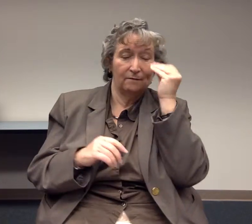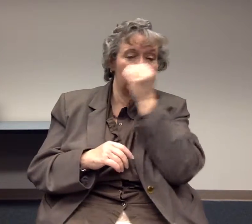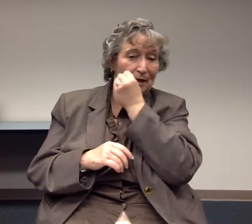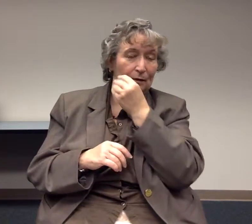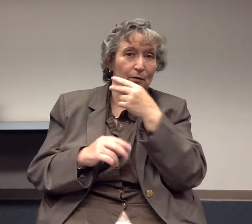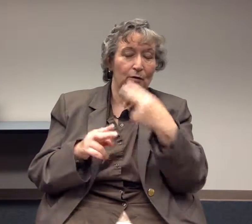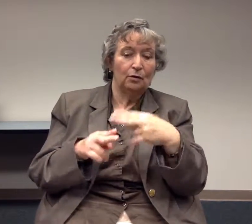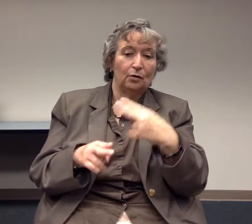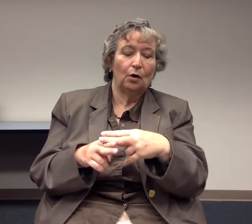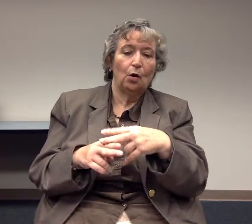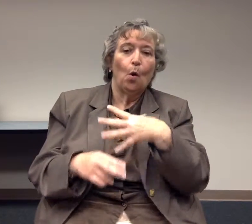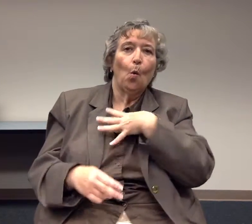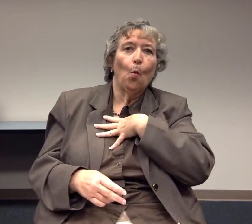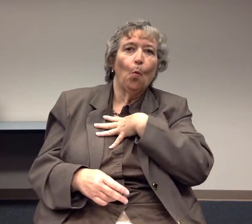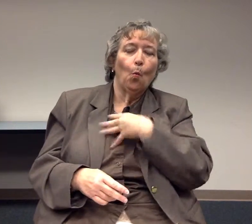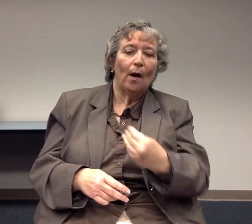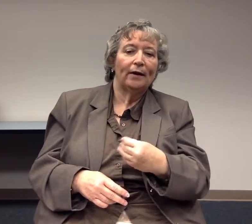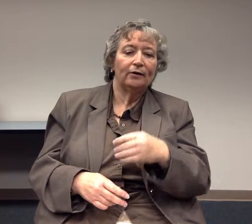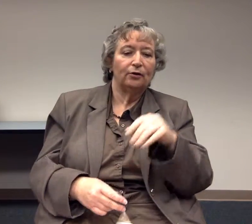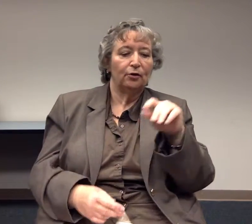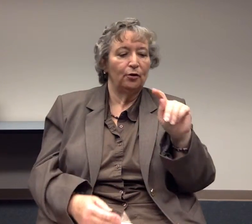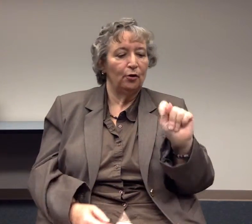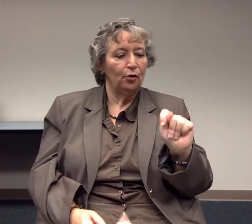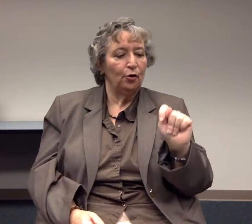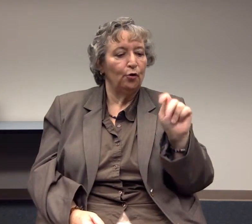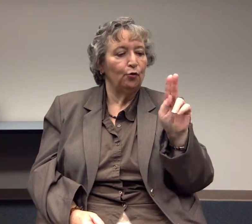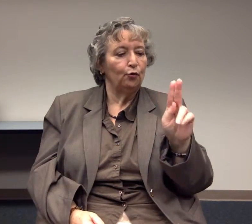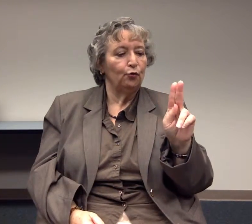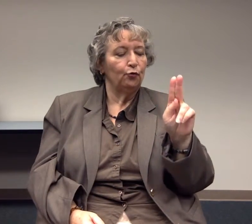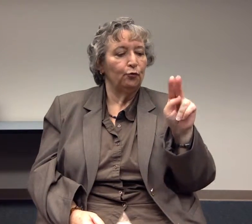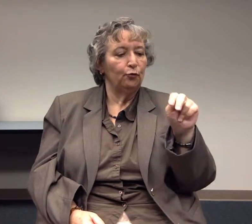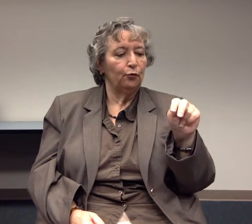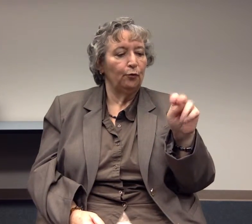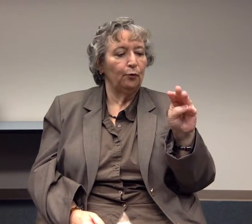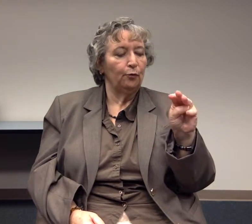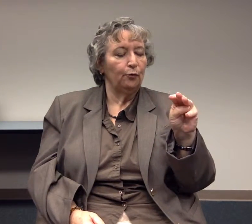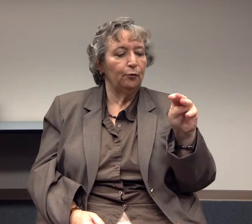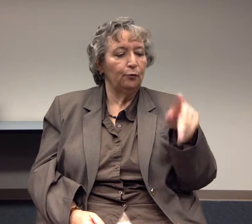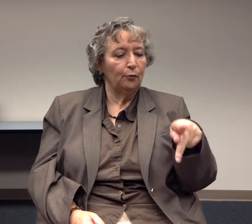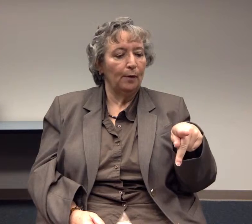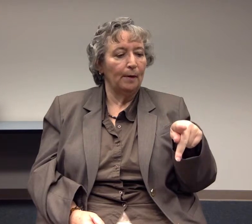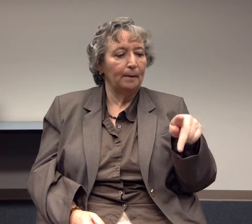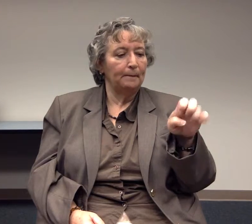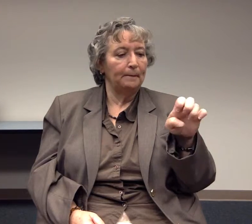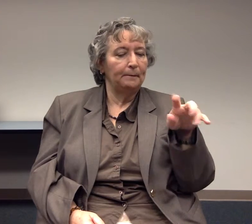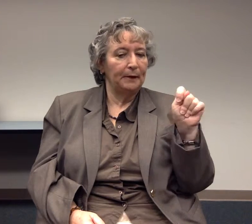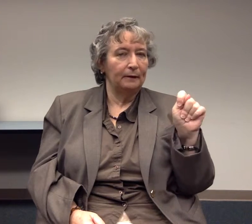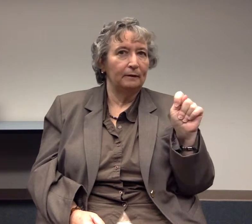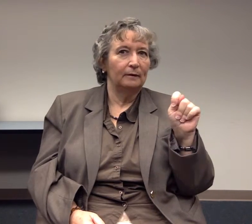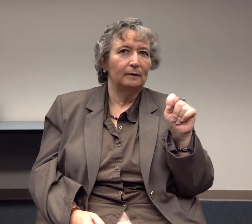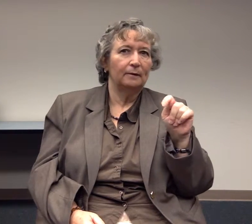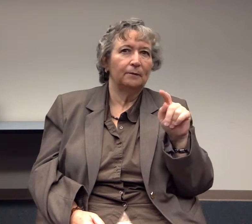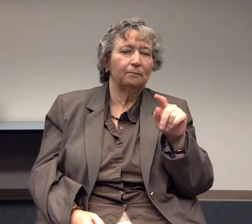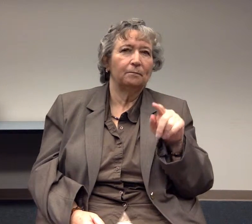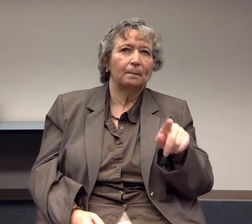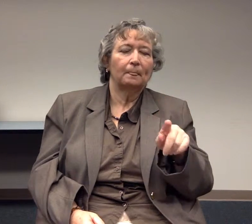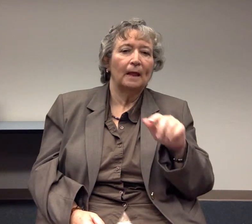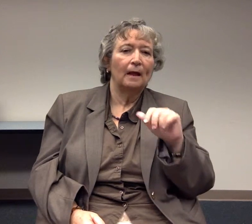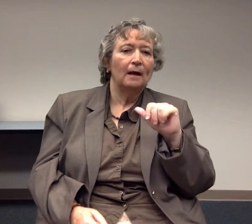You're going to paint it so big, or you're going to draw it so big that the petals might go off the paper. You're not going to worry about painting a stem. You're not going to worry about